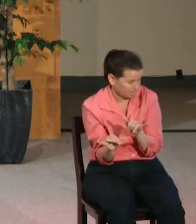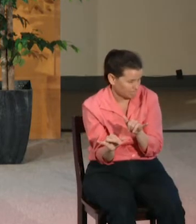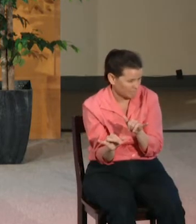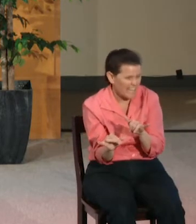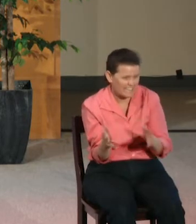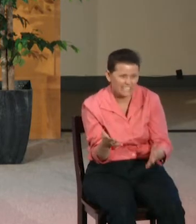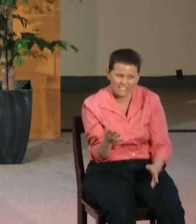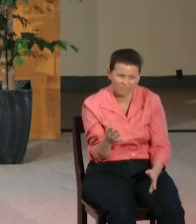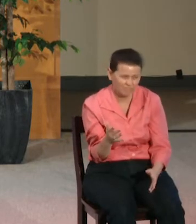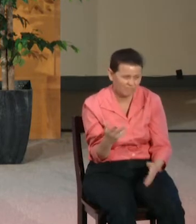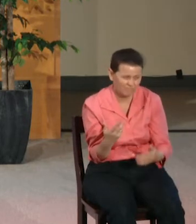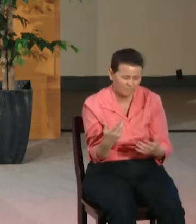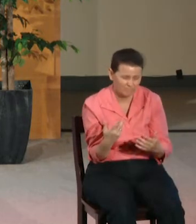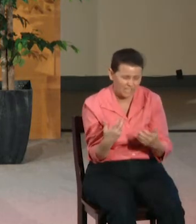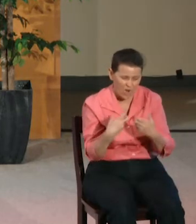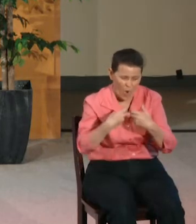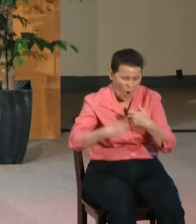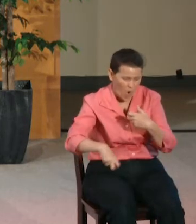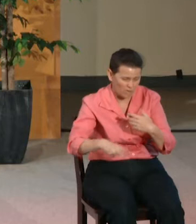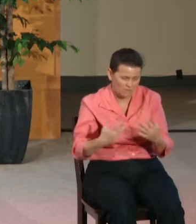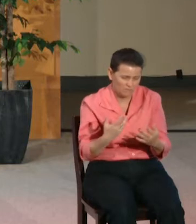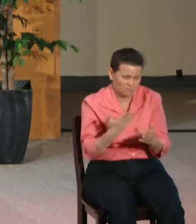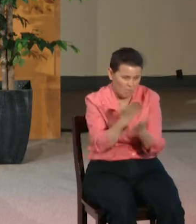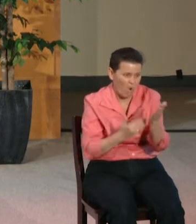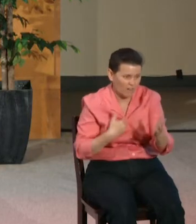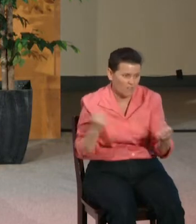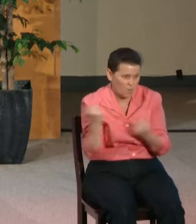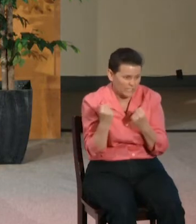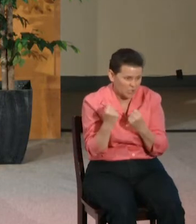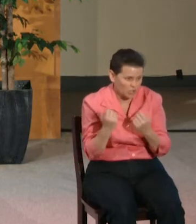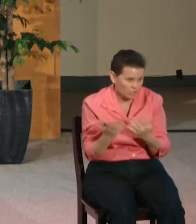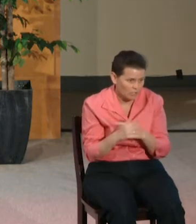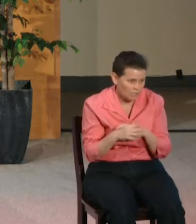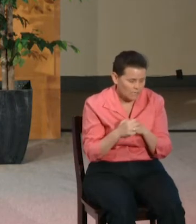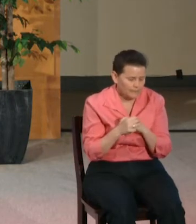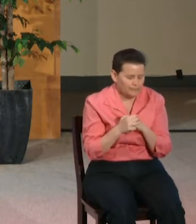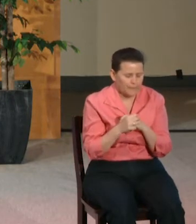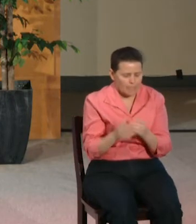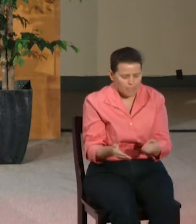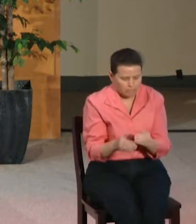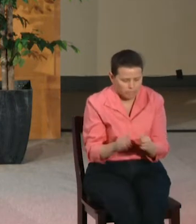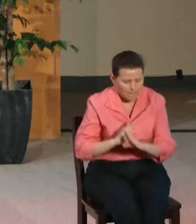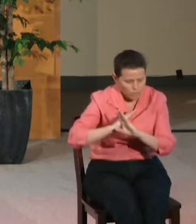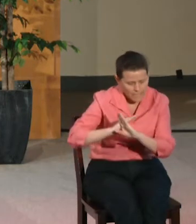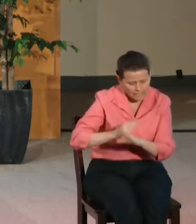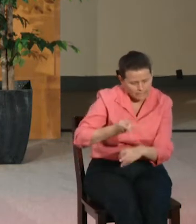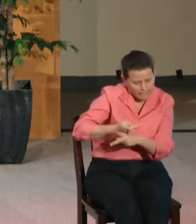harshest part of the winter. And they huddle up, and all the fathers are keeping those eggs up off of the